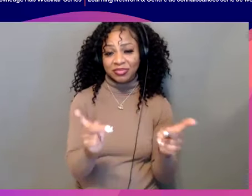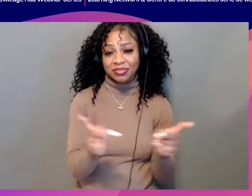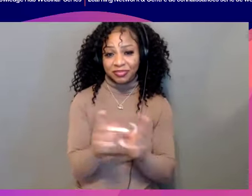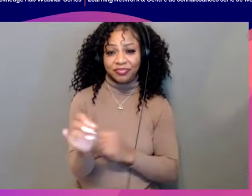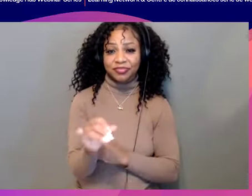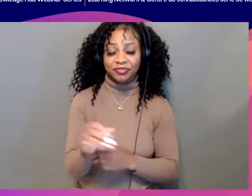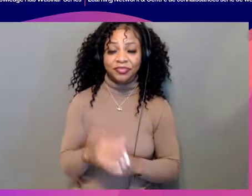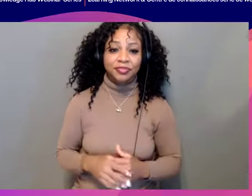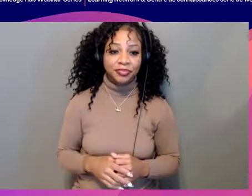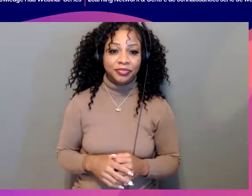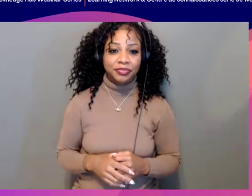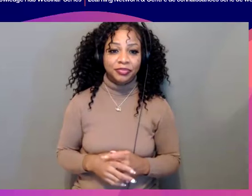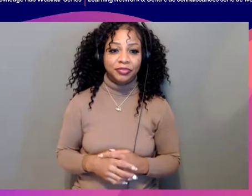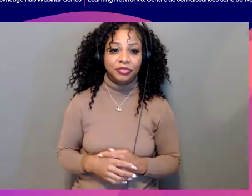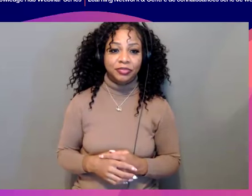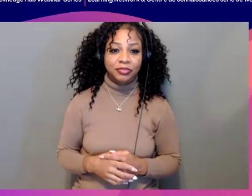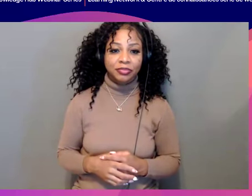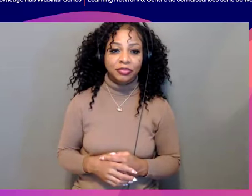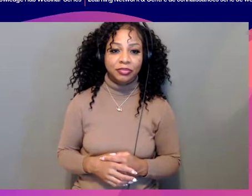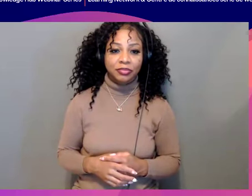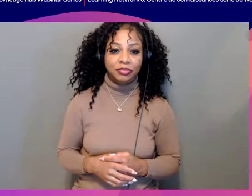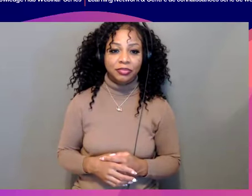And so